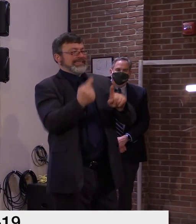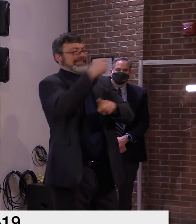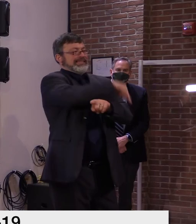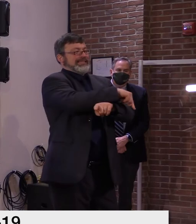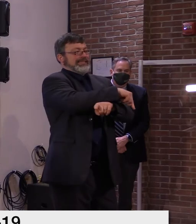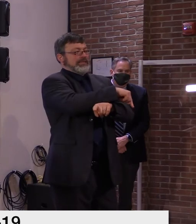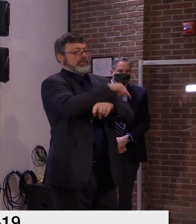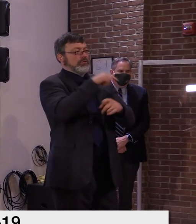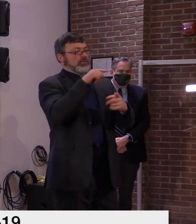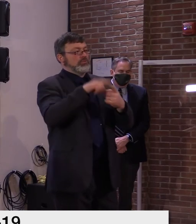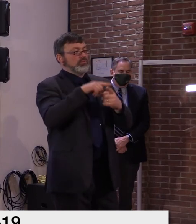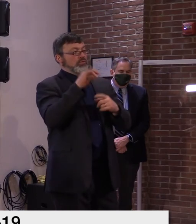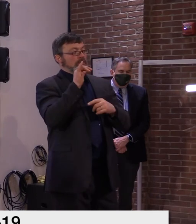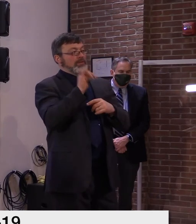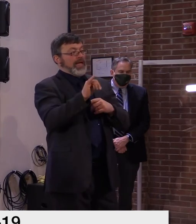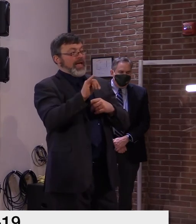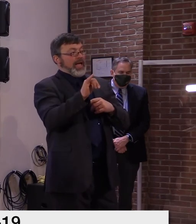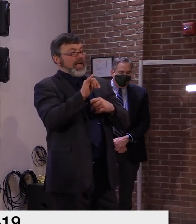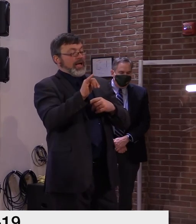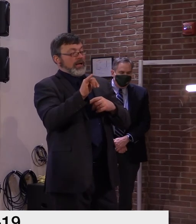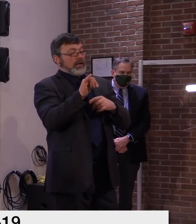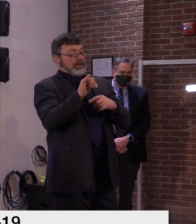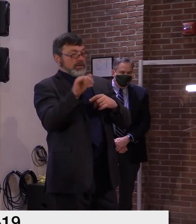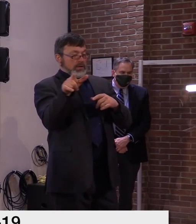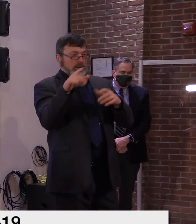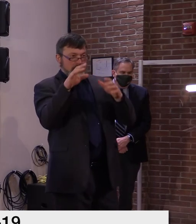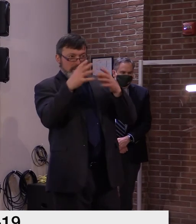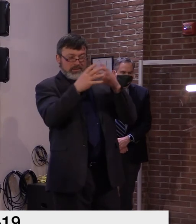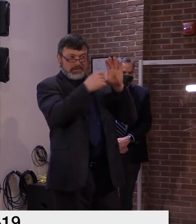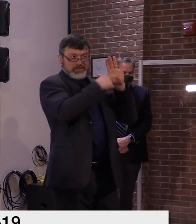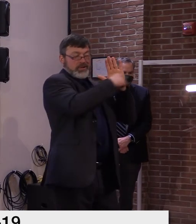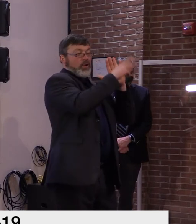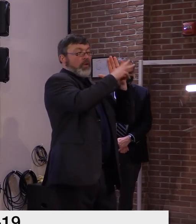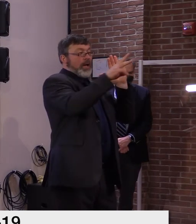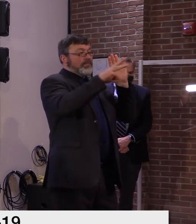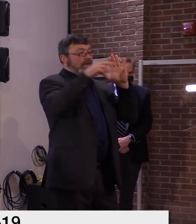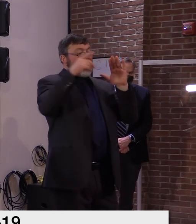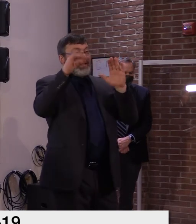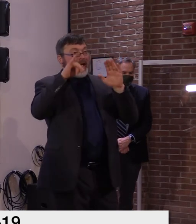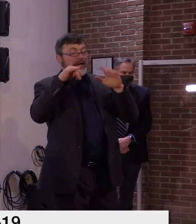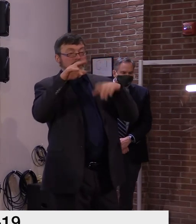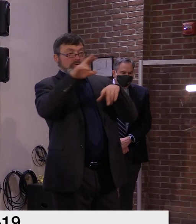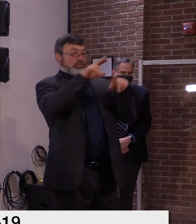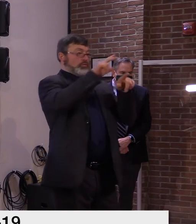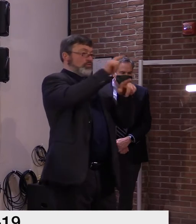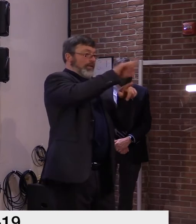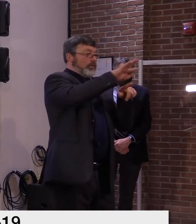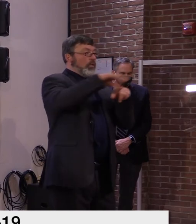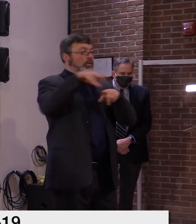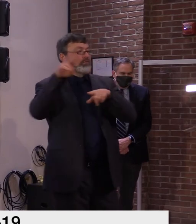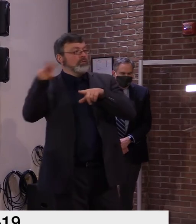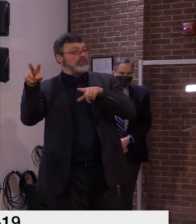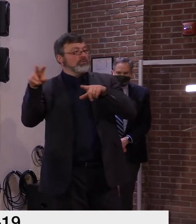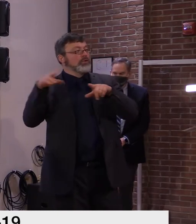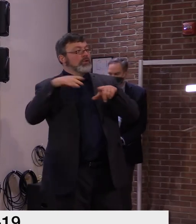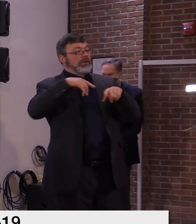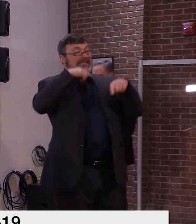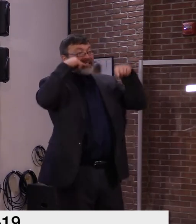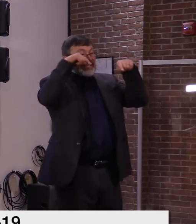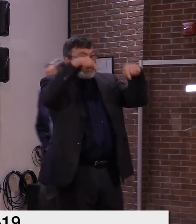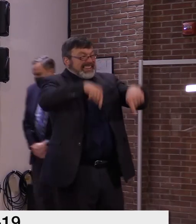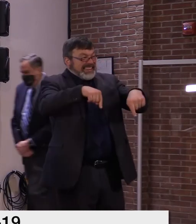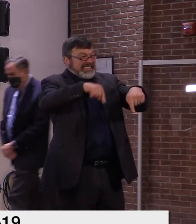the dashboard. The question, I think Mike was trying to determine whether they already have been or they will be, but they are accounted for. I